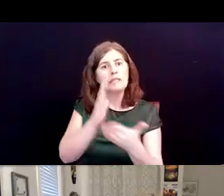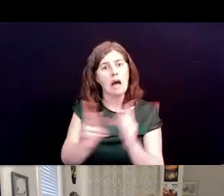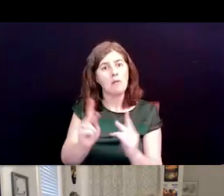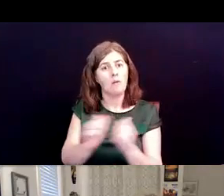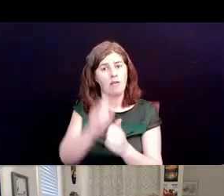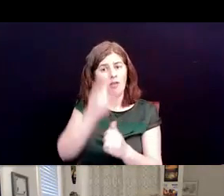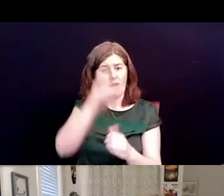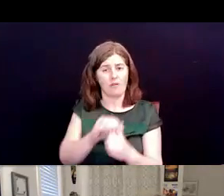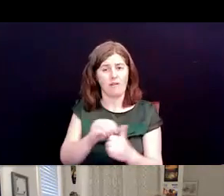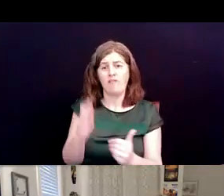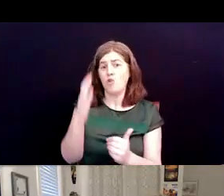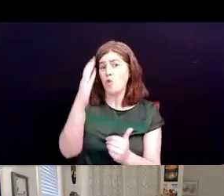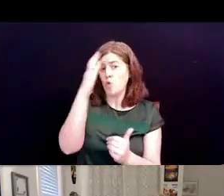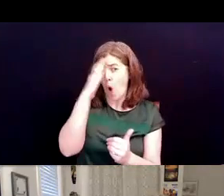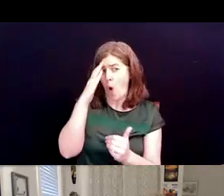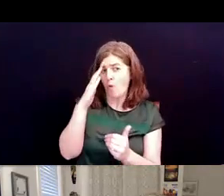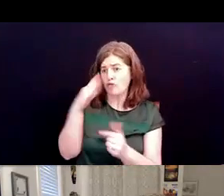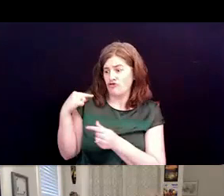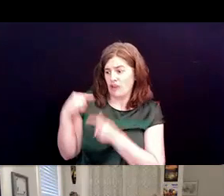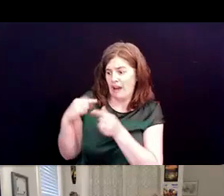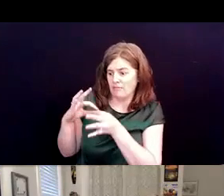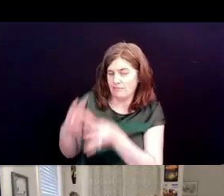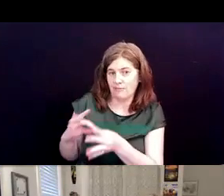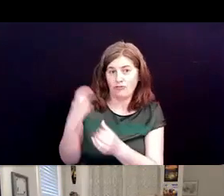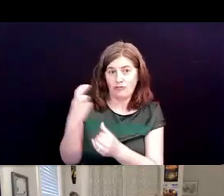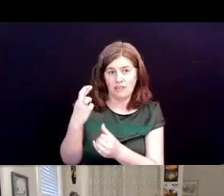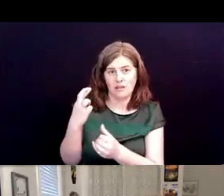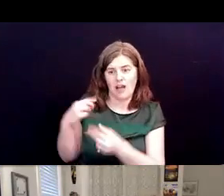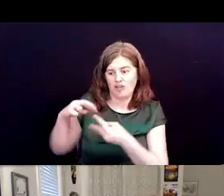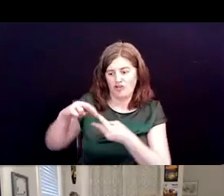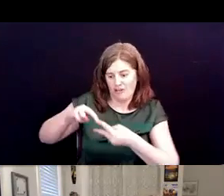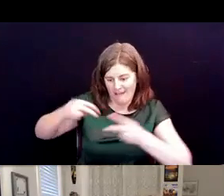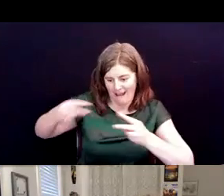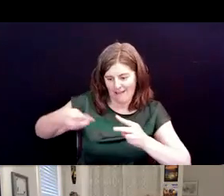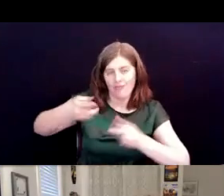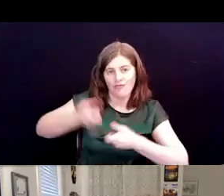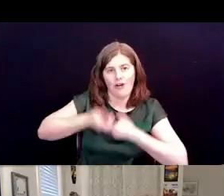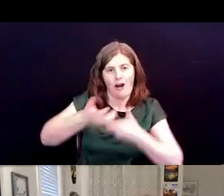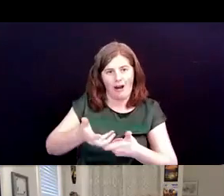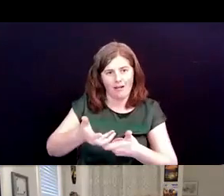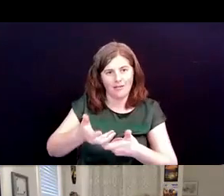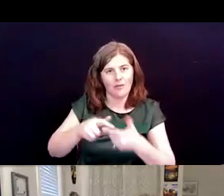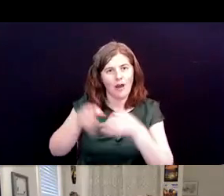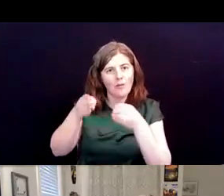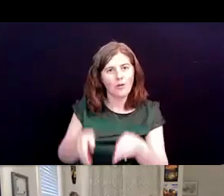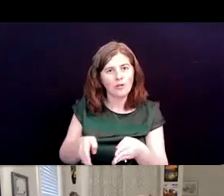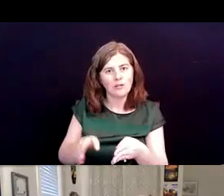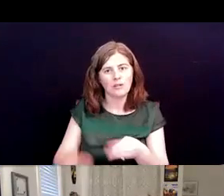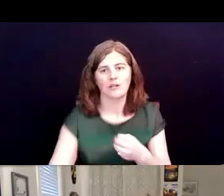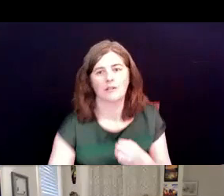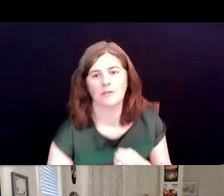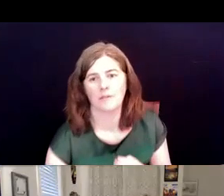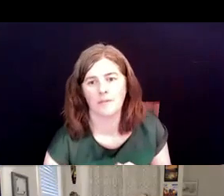a known genetic underlying condition, meaning there's a known genetic cause to that person's of what we say